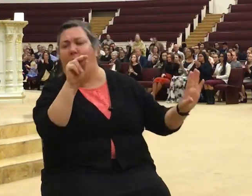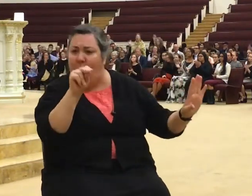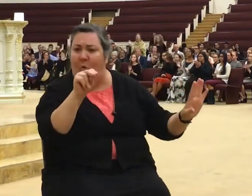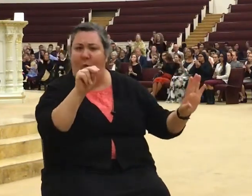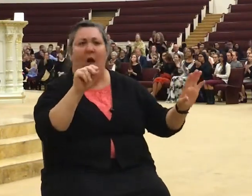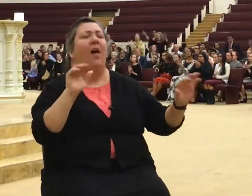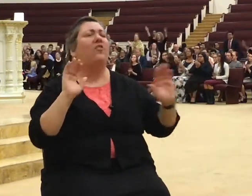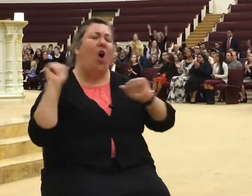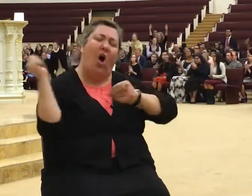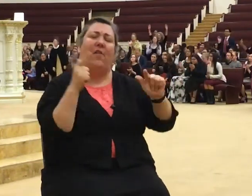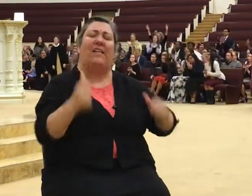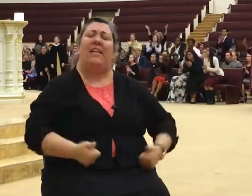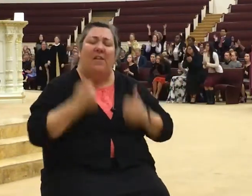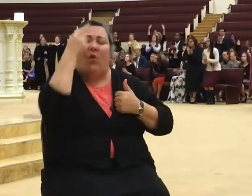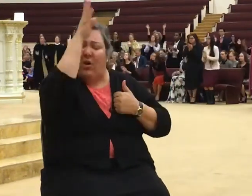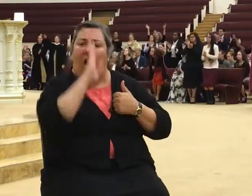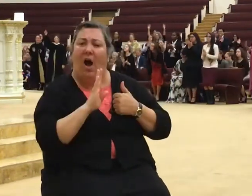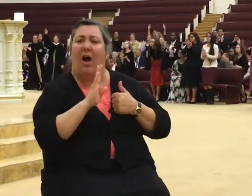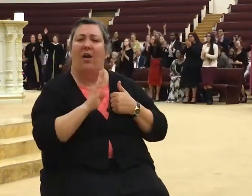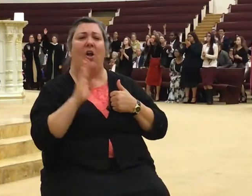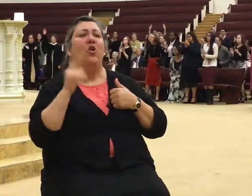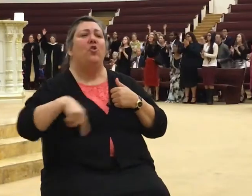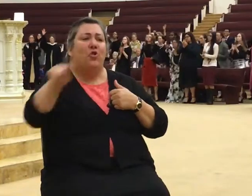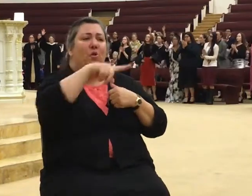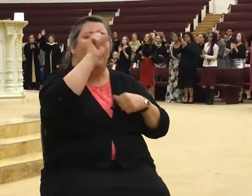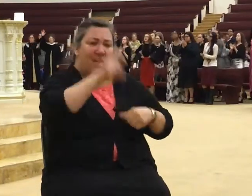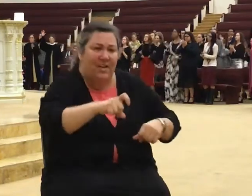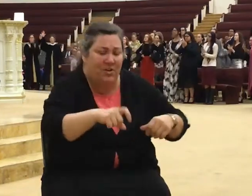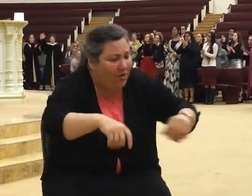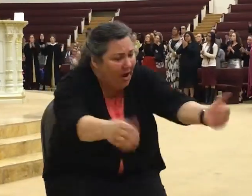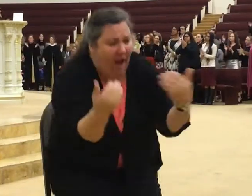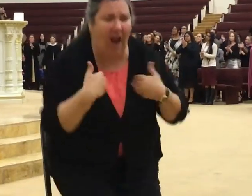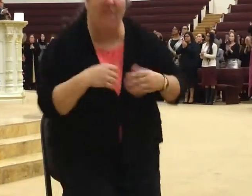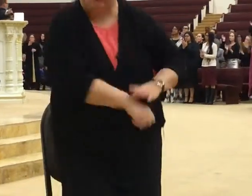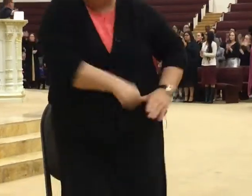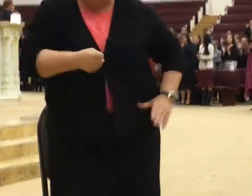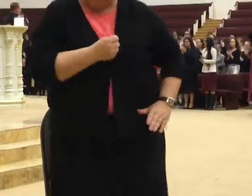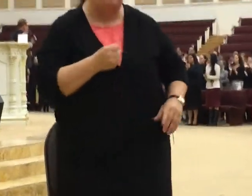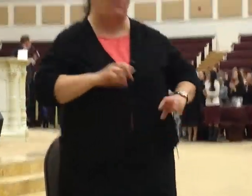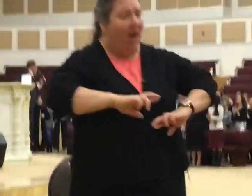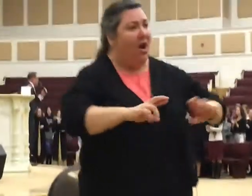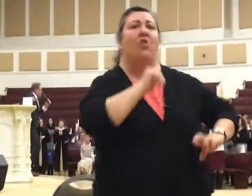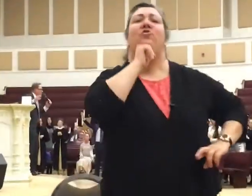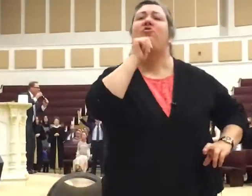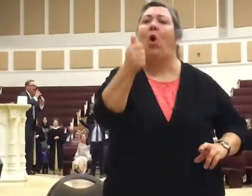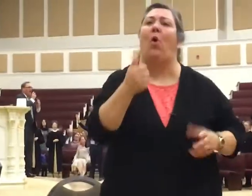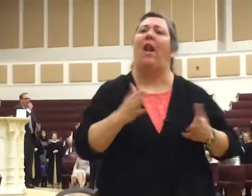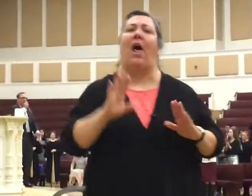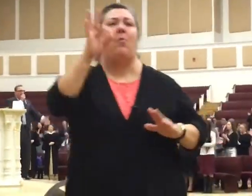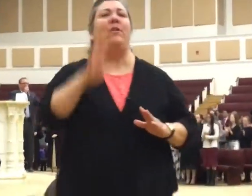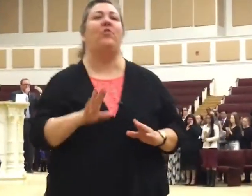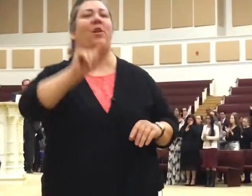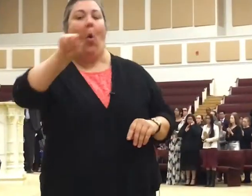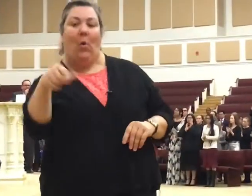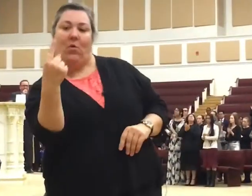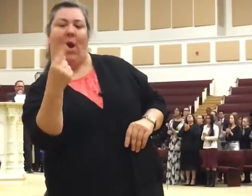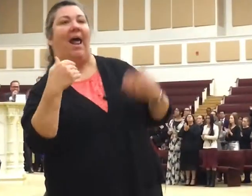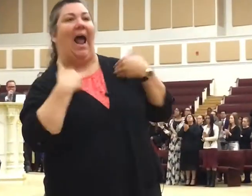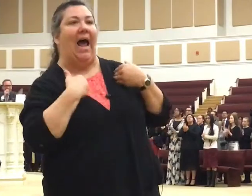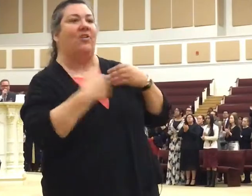for God. Let's get a call. We need you to get your sword in your hand. Don't make the preacher be the one that always waves the sword. There ought to be